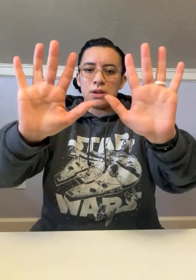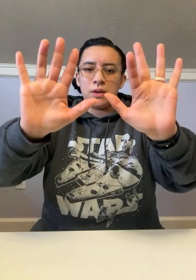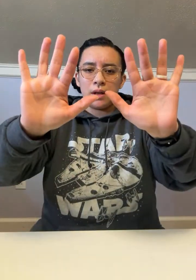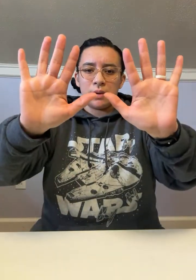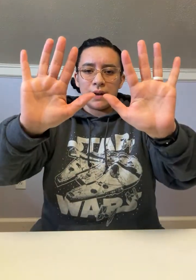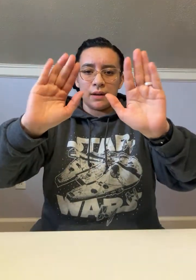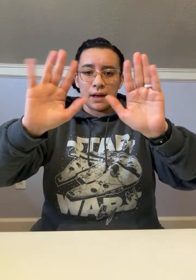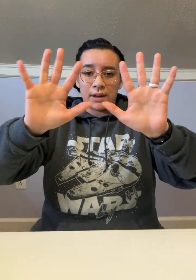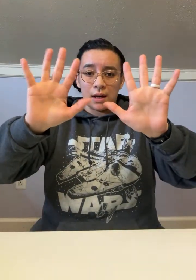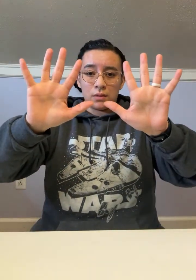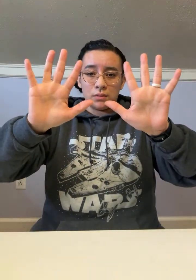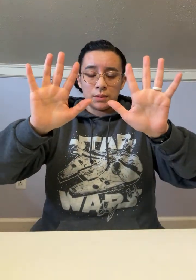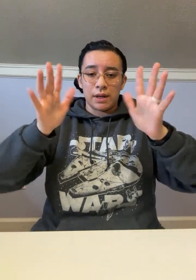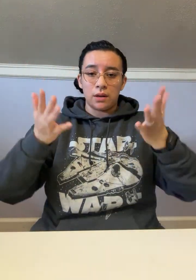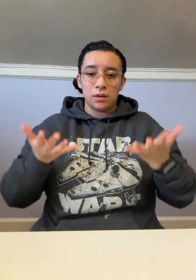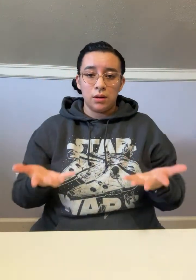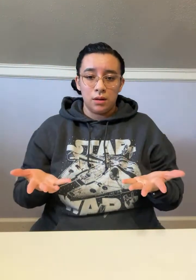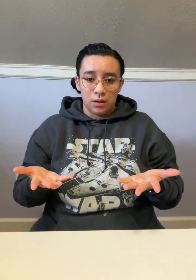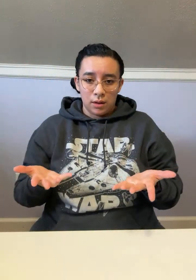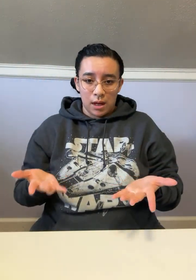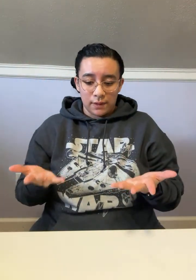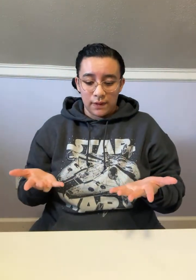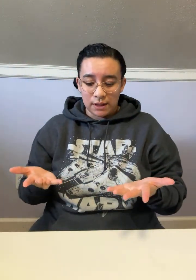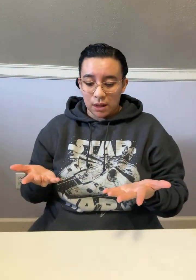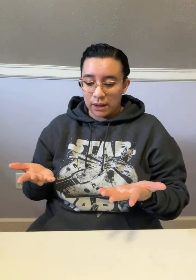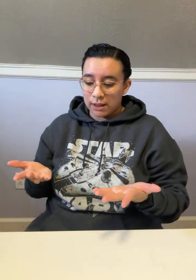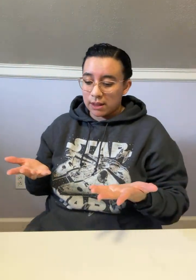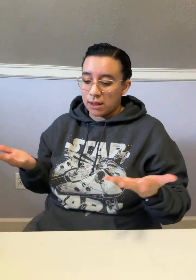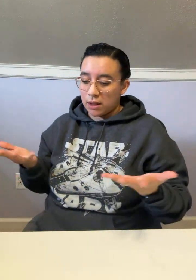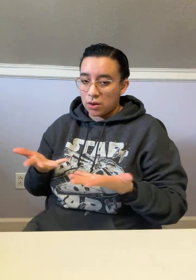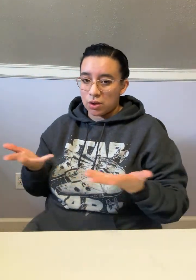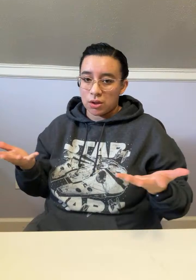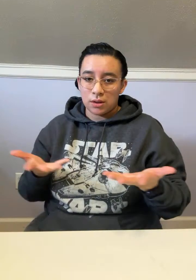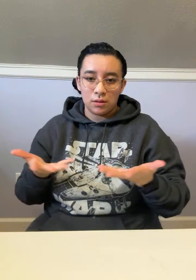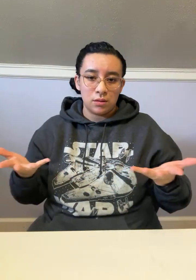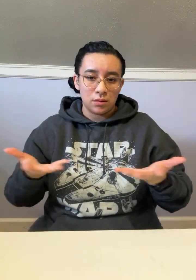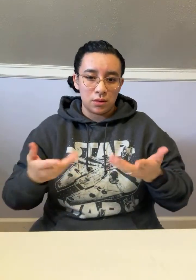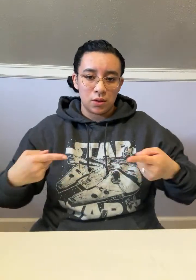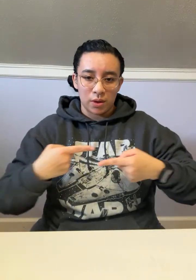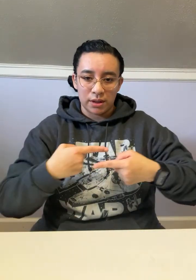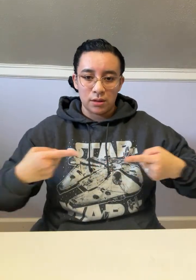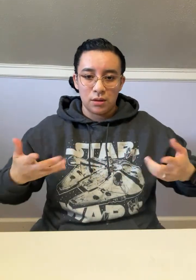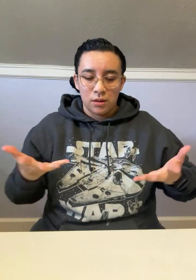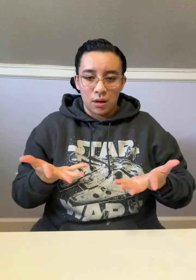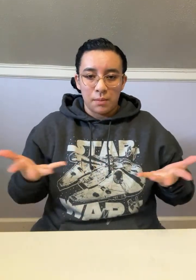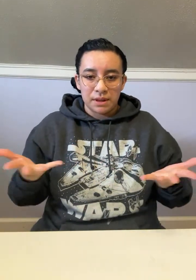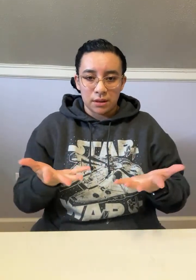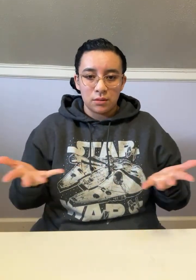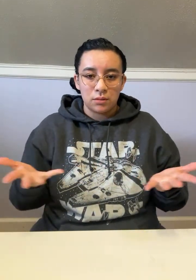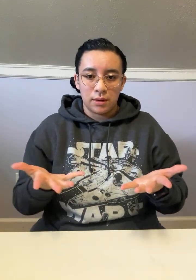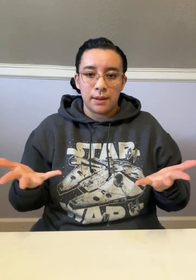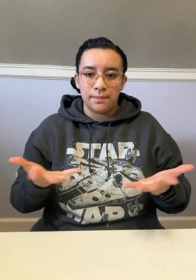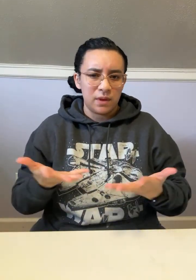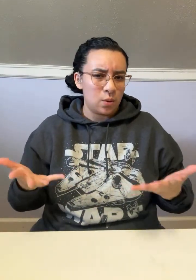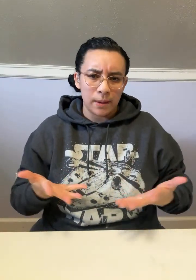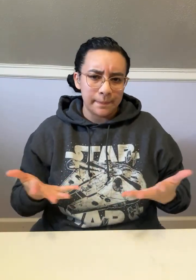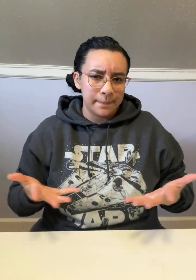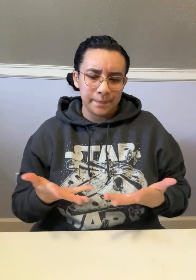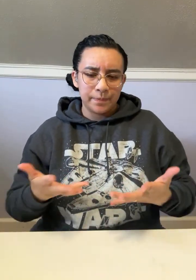hand number 5, have it out, spread out, have it face down like this, and then you just go towards opposite. Okay, what? You